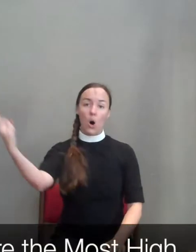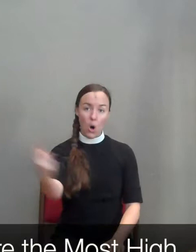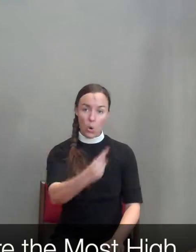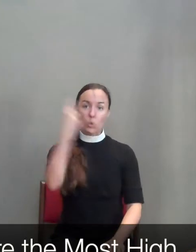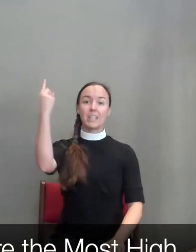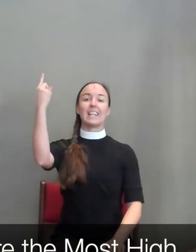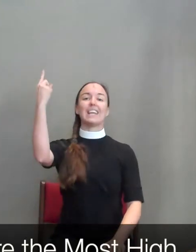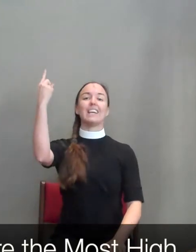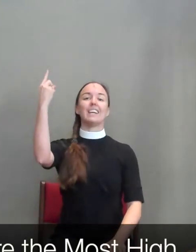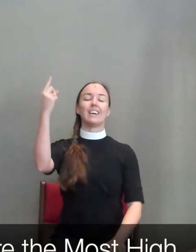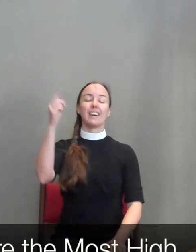Only